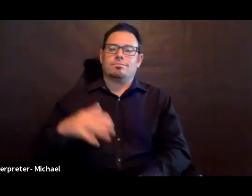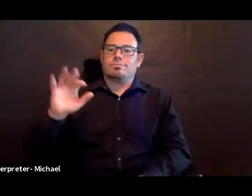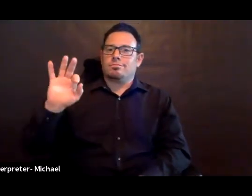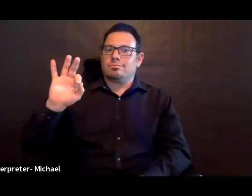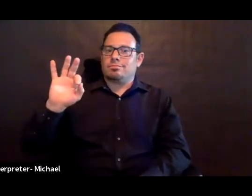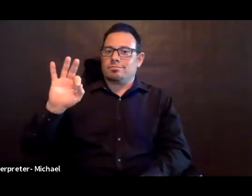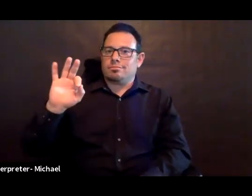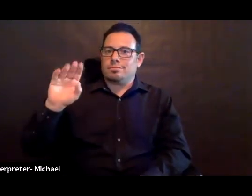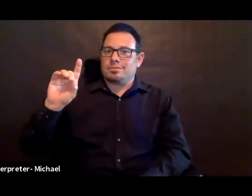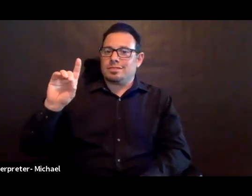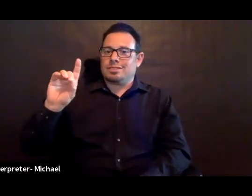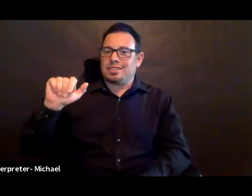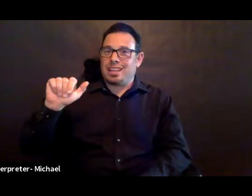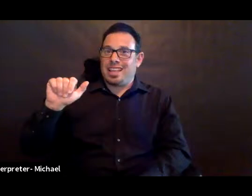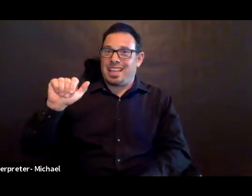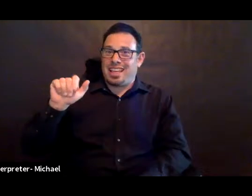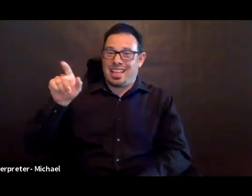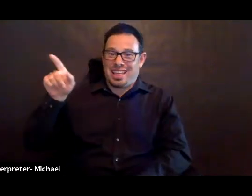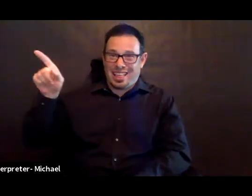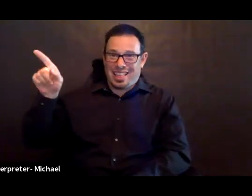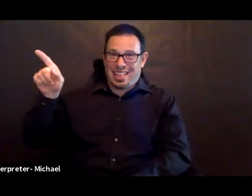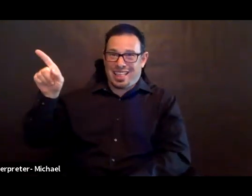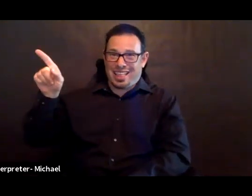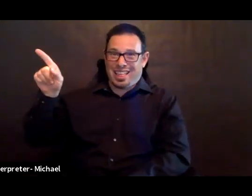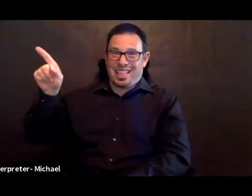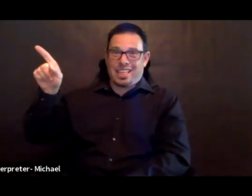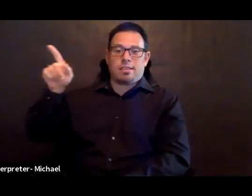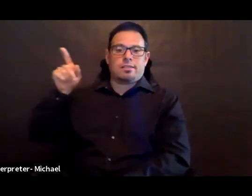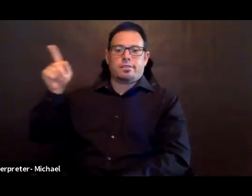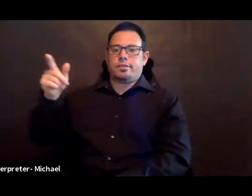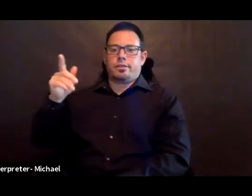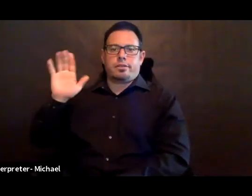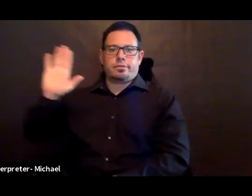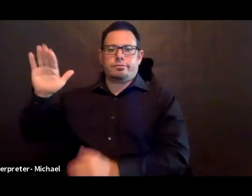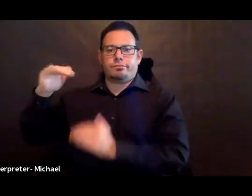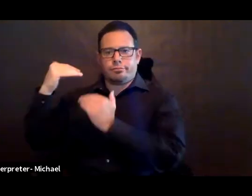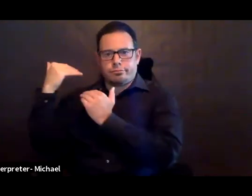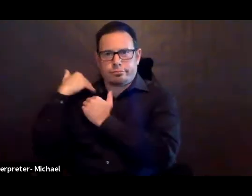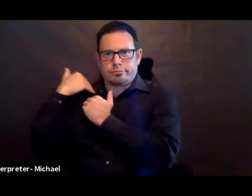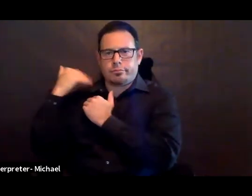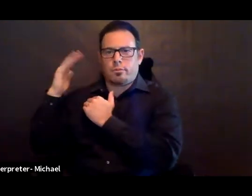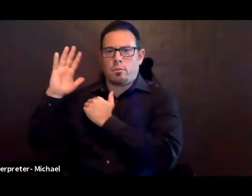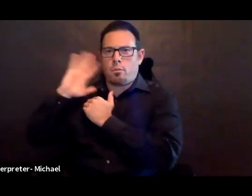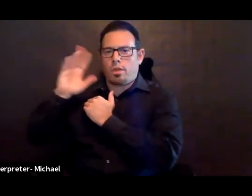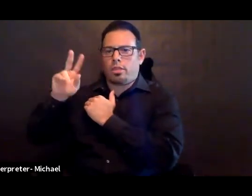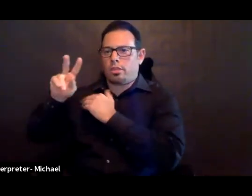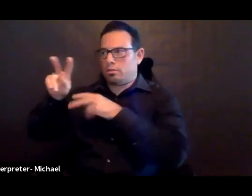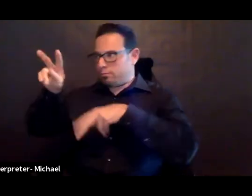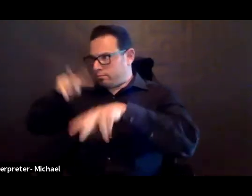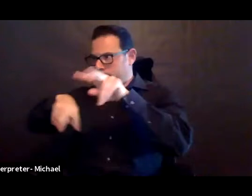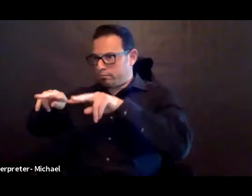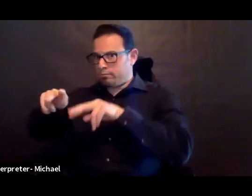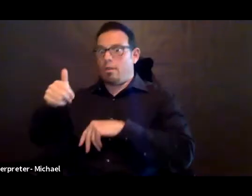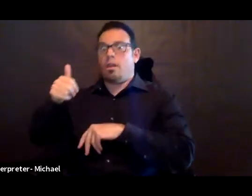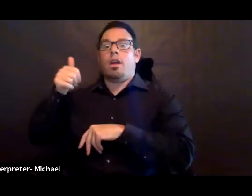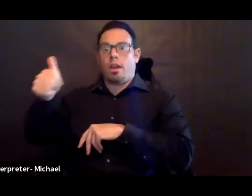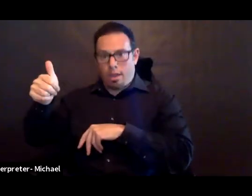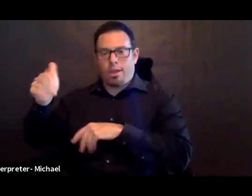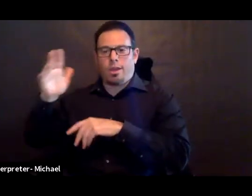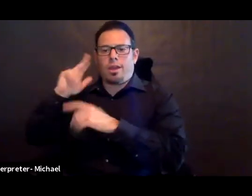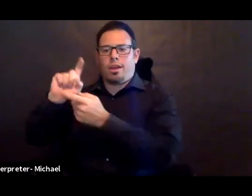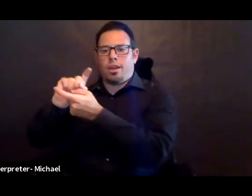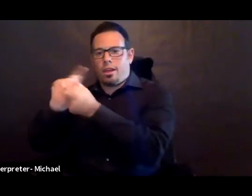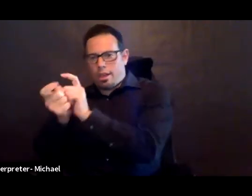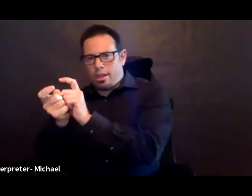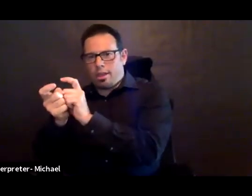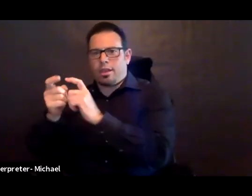an amendment to licensure, which hasn't happened yet, although some of the